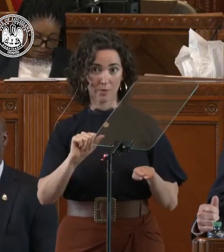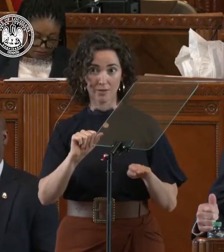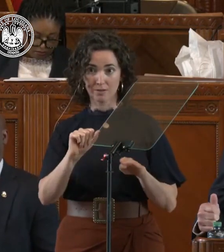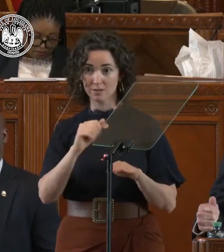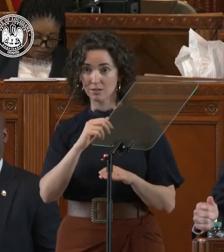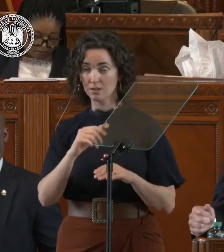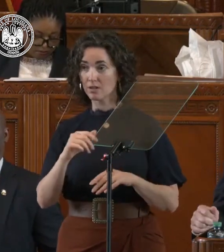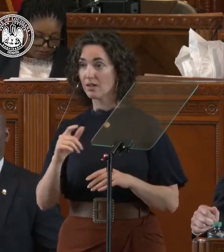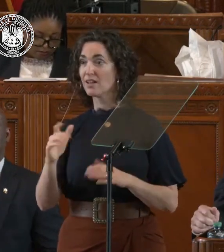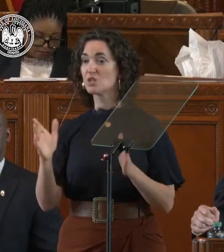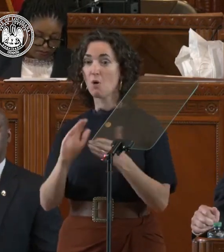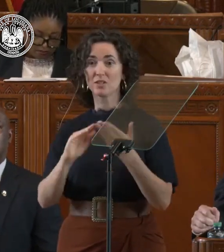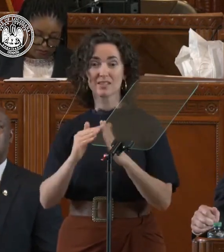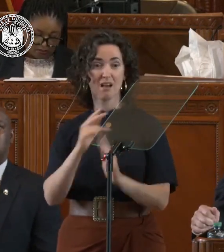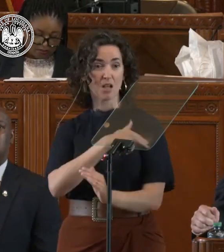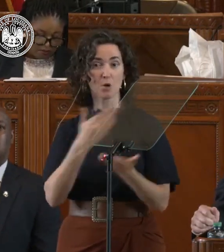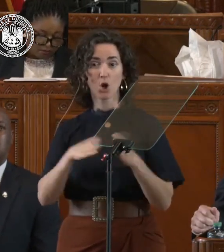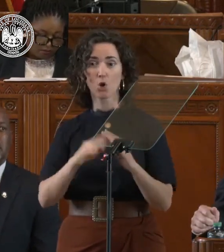Not one.